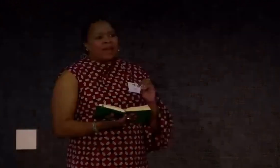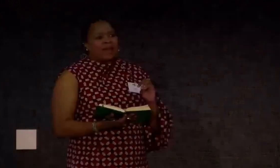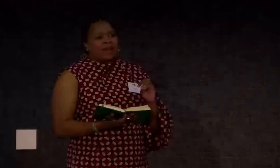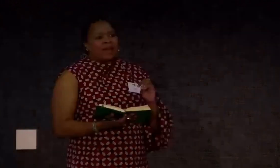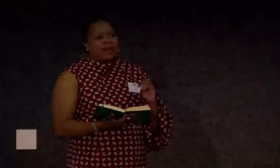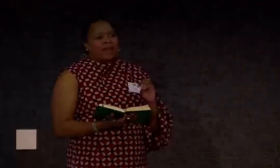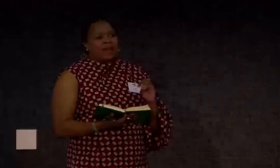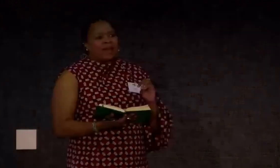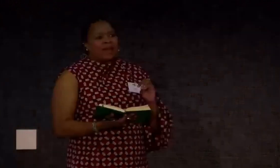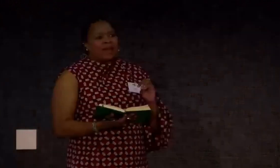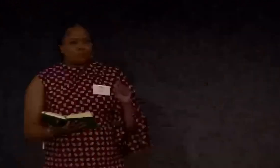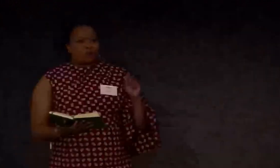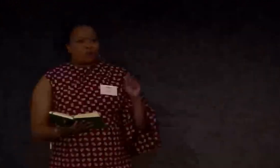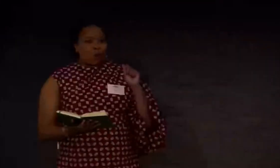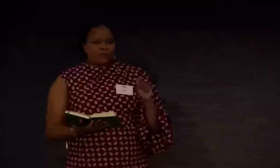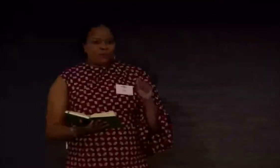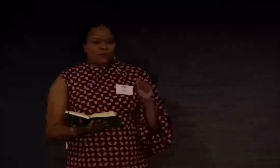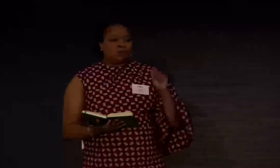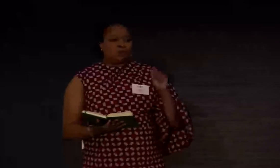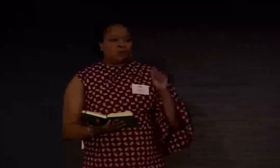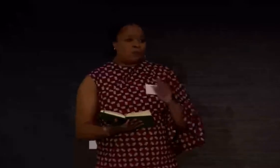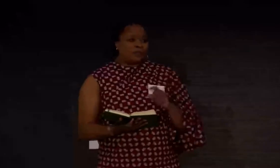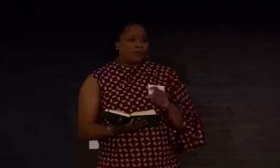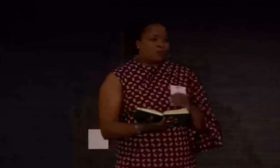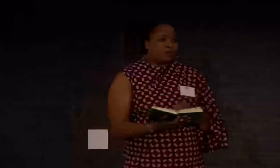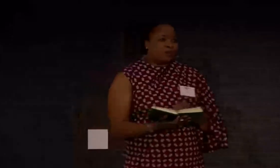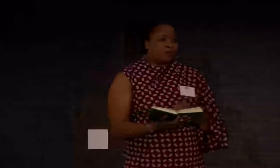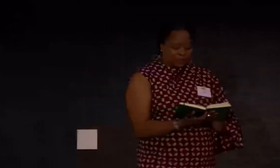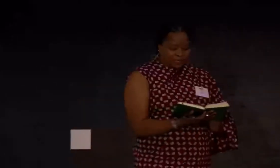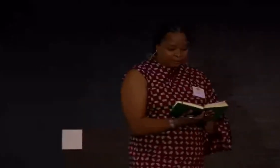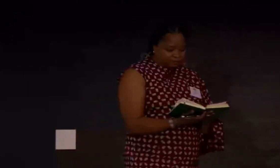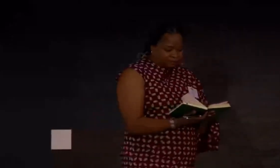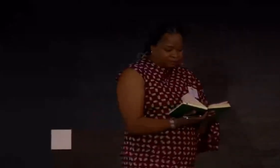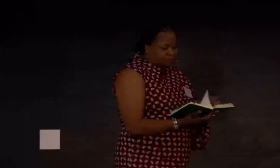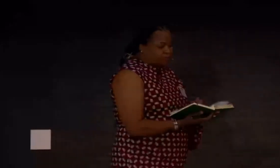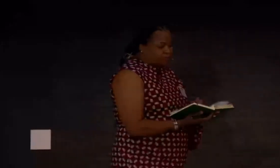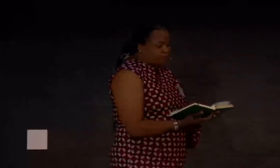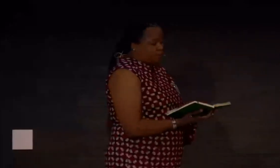are pegged to a tangible goal that we will be communicating with our community.